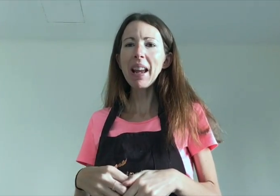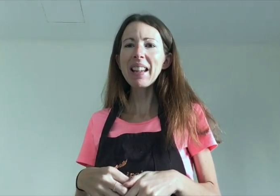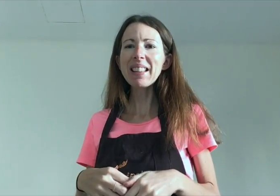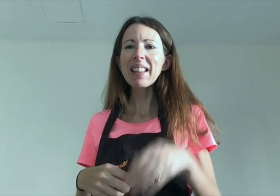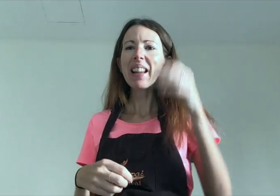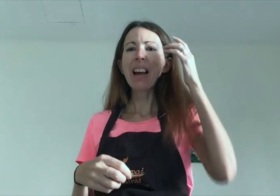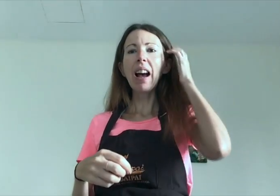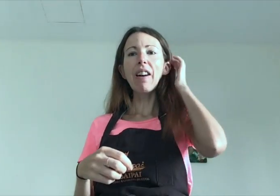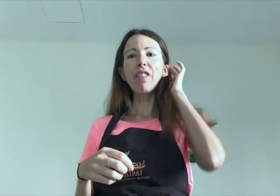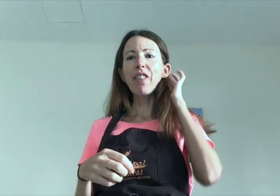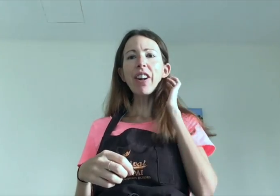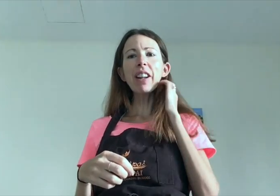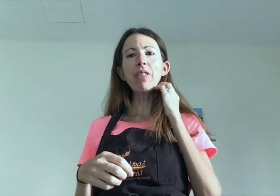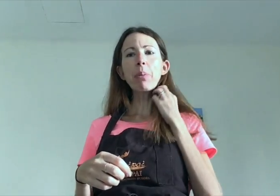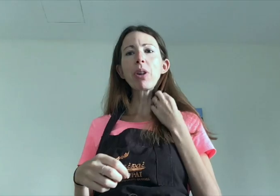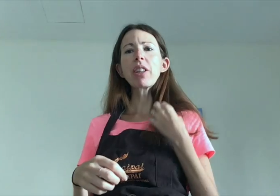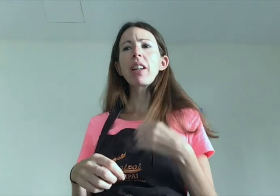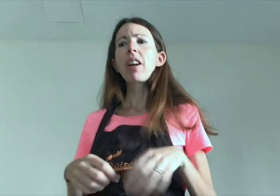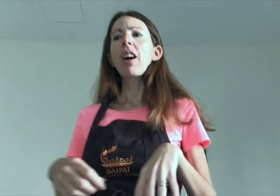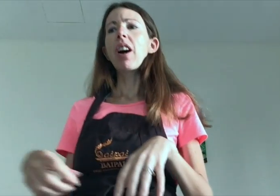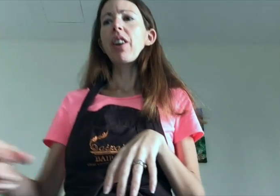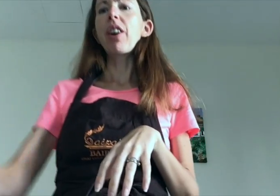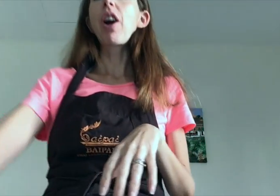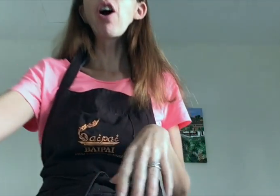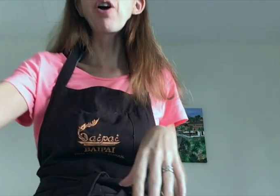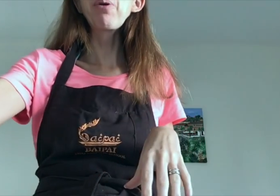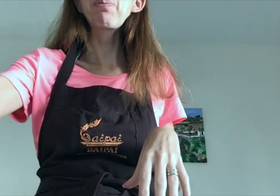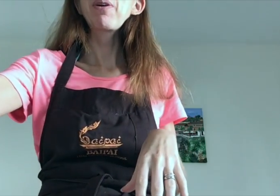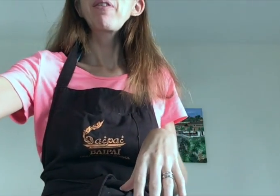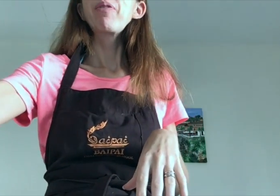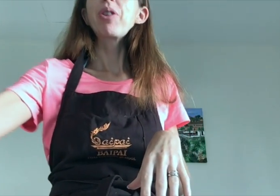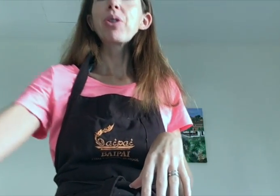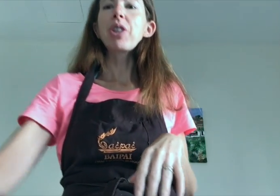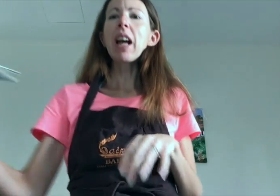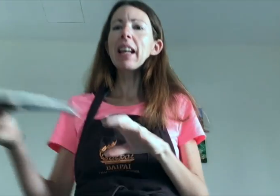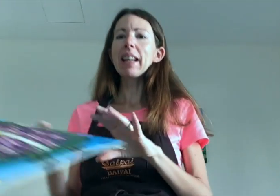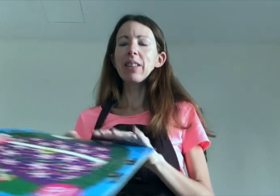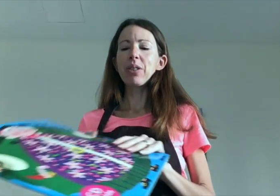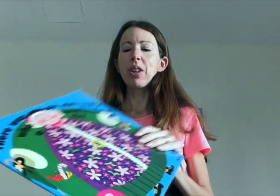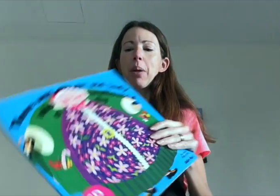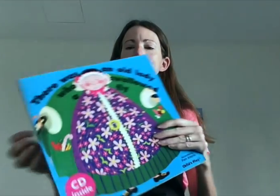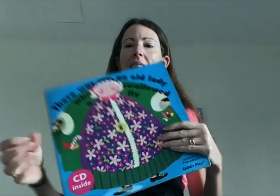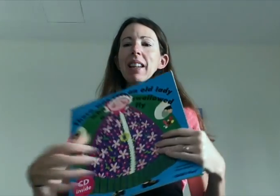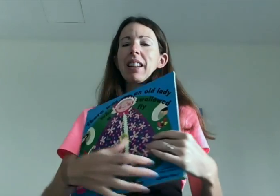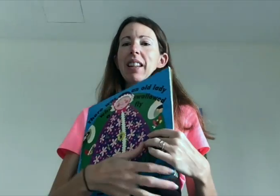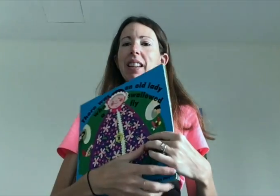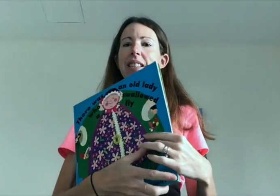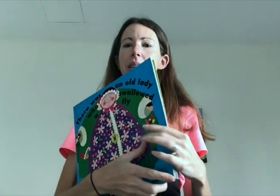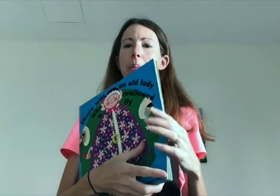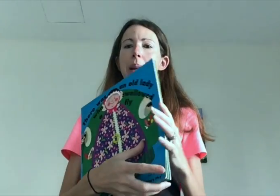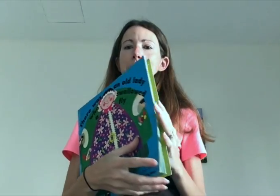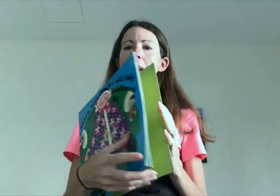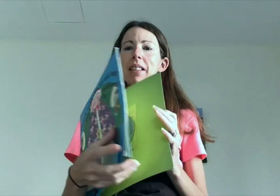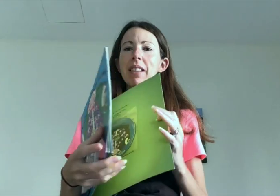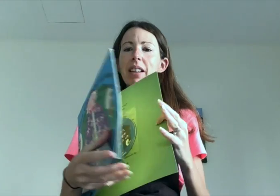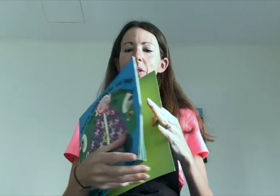plate. Have fun, everybody, and I hope your jelly in your tummy is a bit better than all